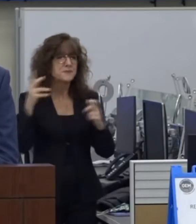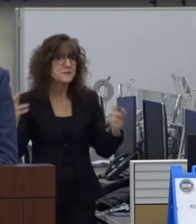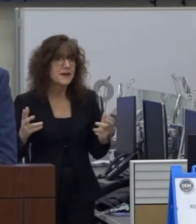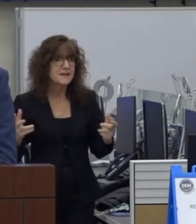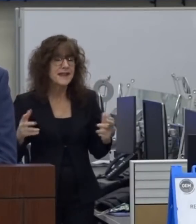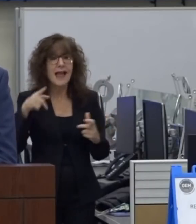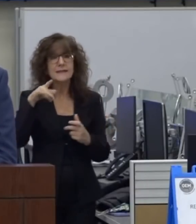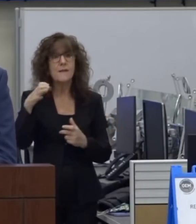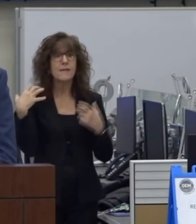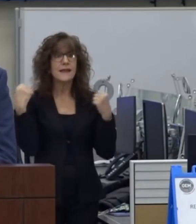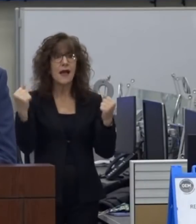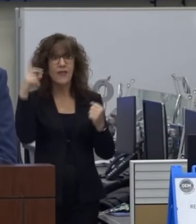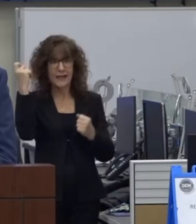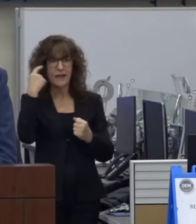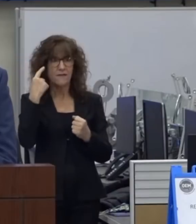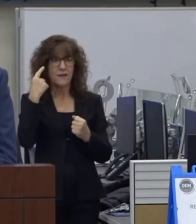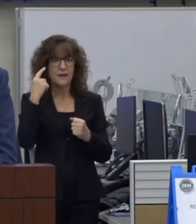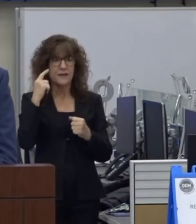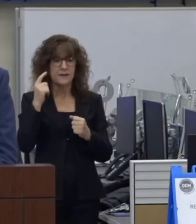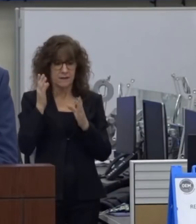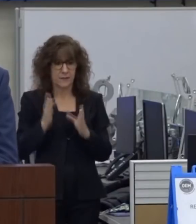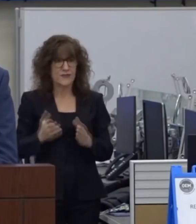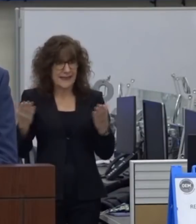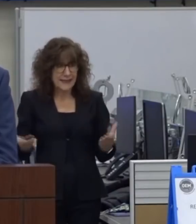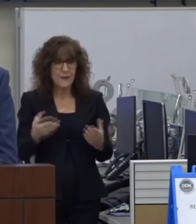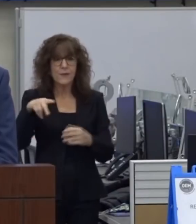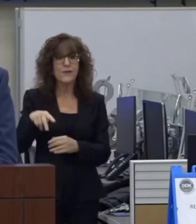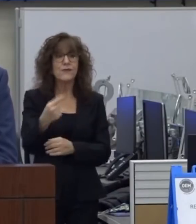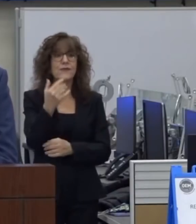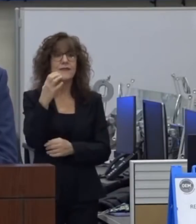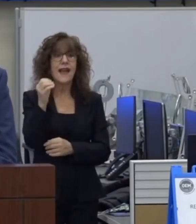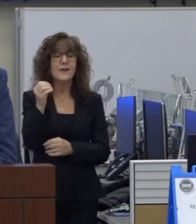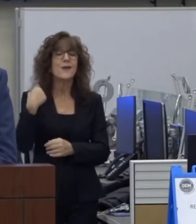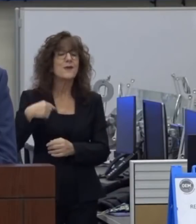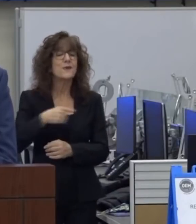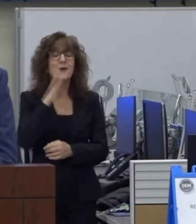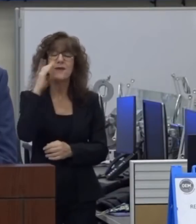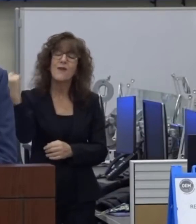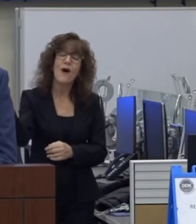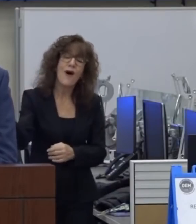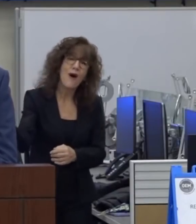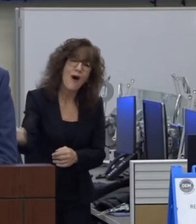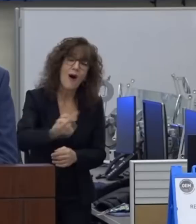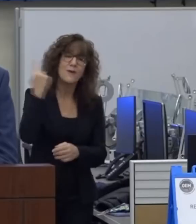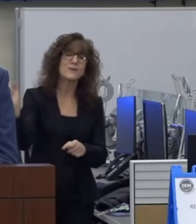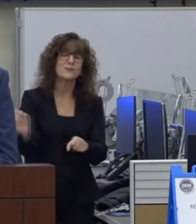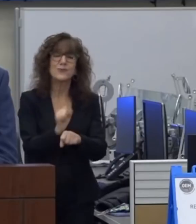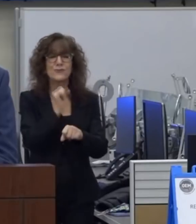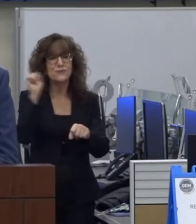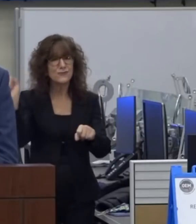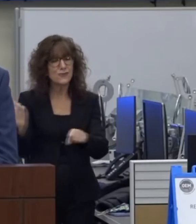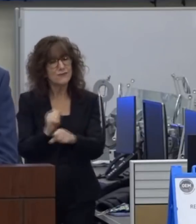as a public health and government official here in Prince George's County is that we will always work our hardest to